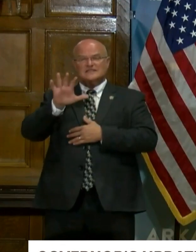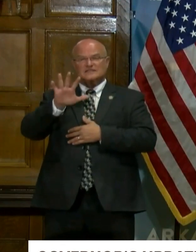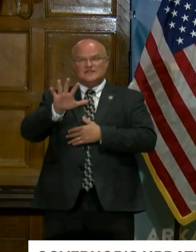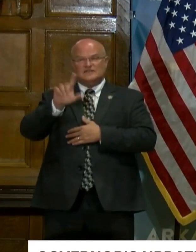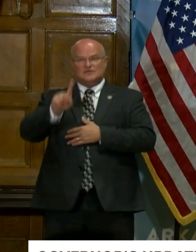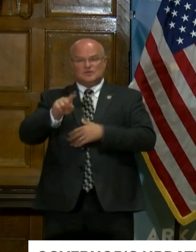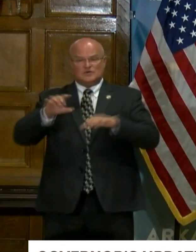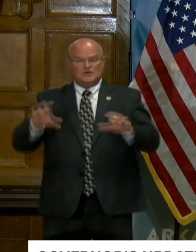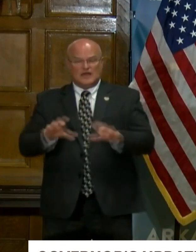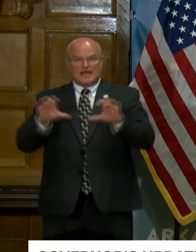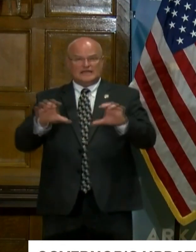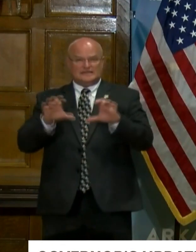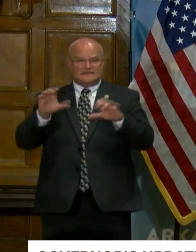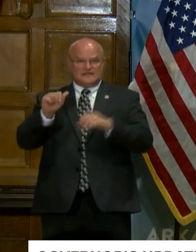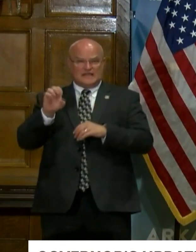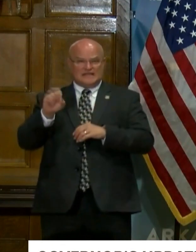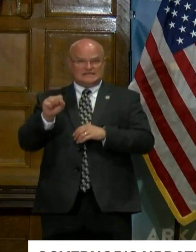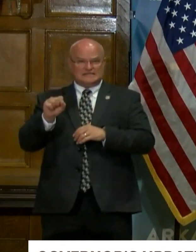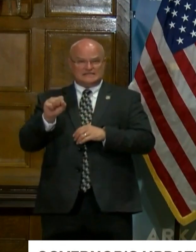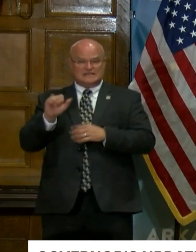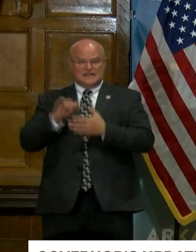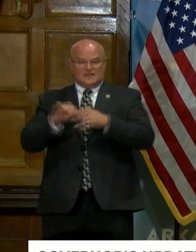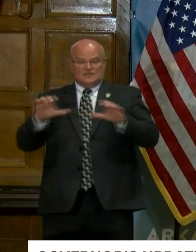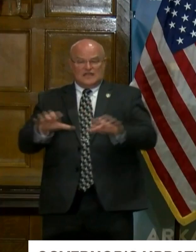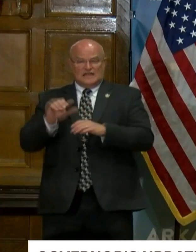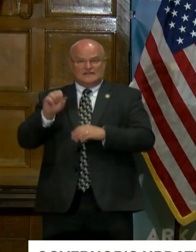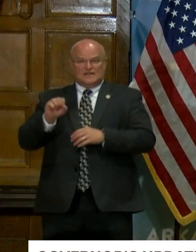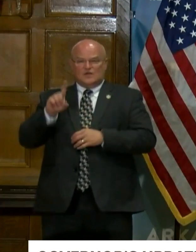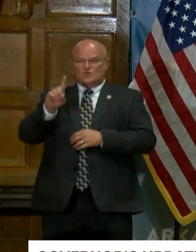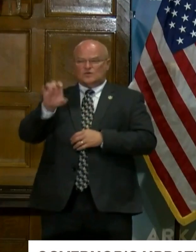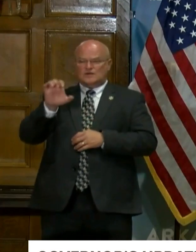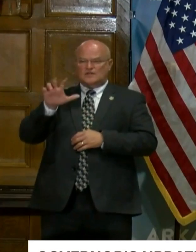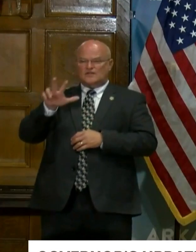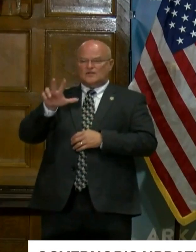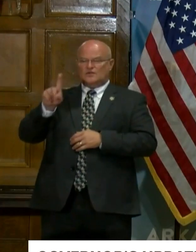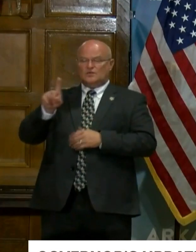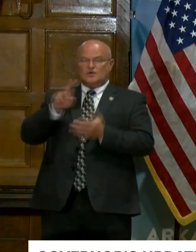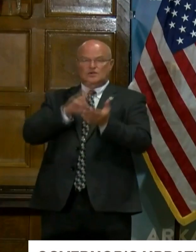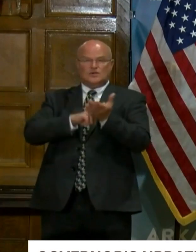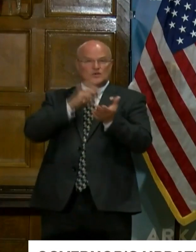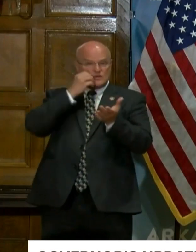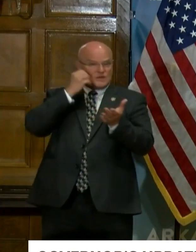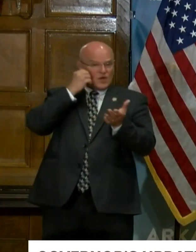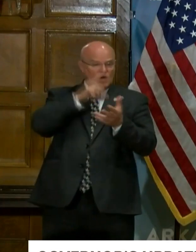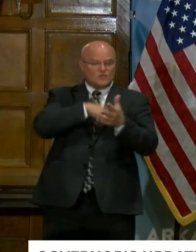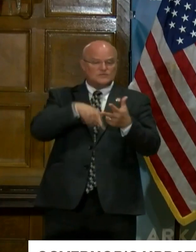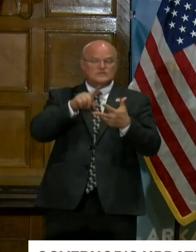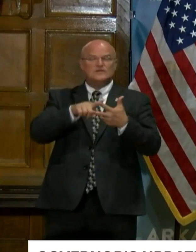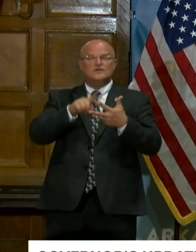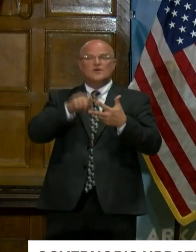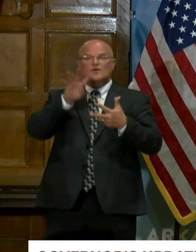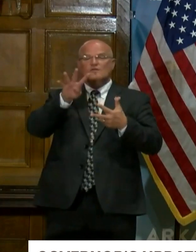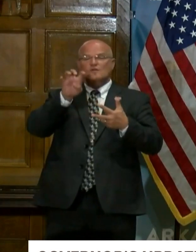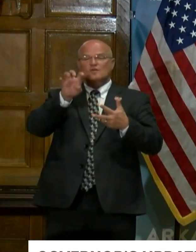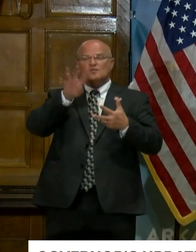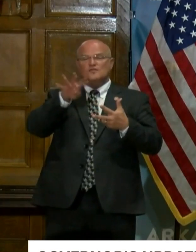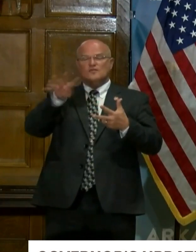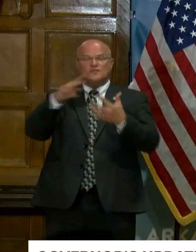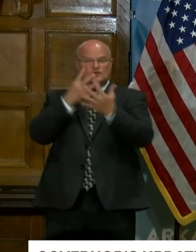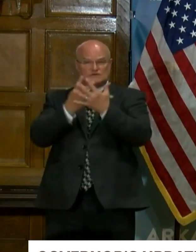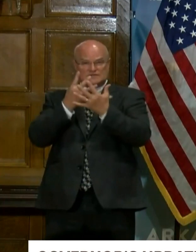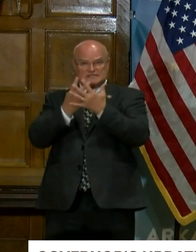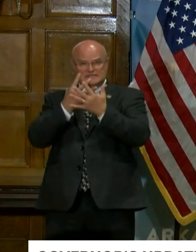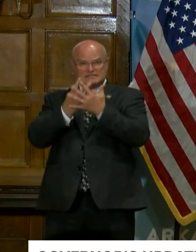5,751 are active cases, and of those active cases, 131 are in nursing homes, 444 are in